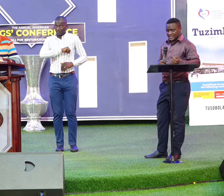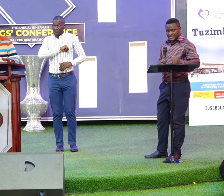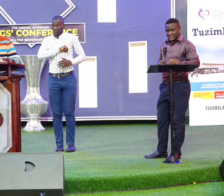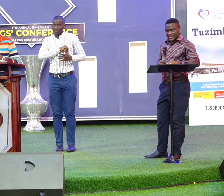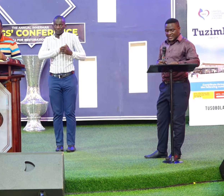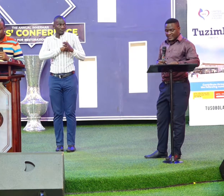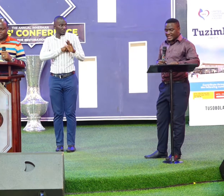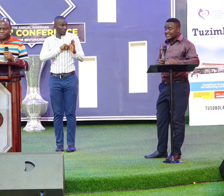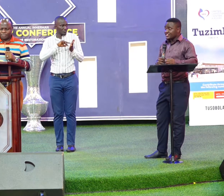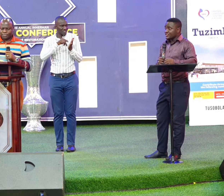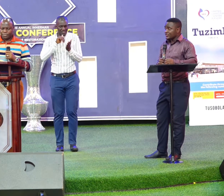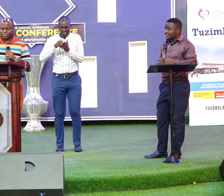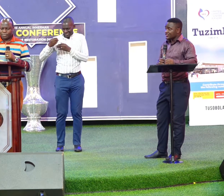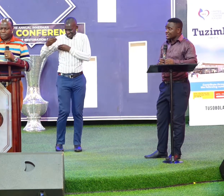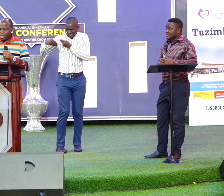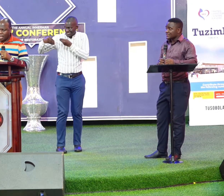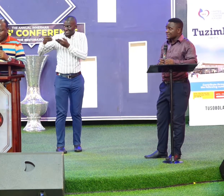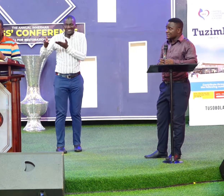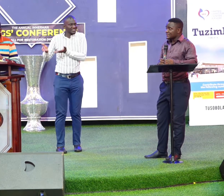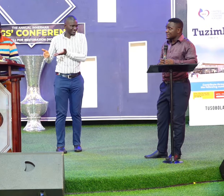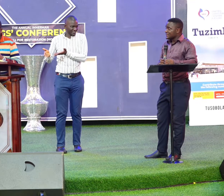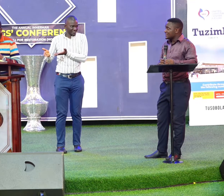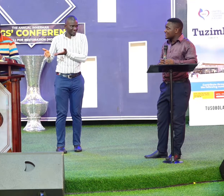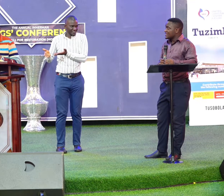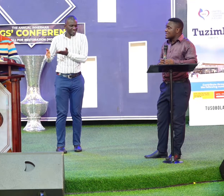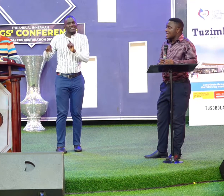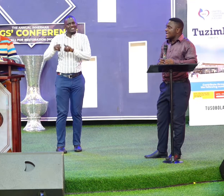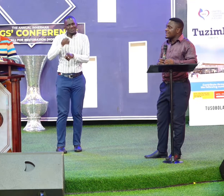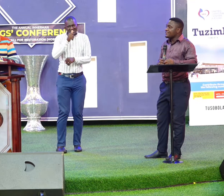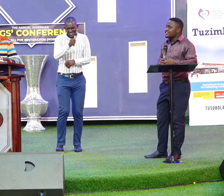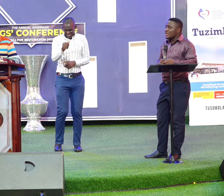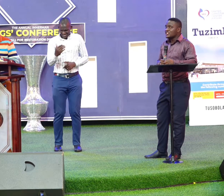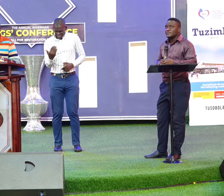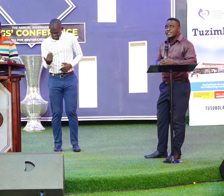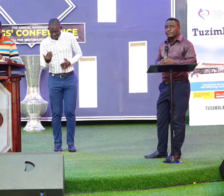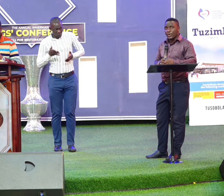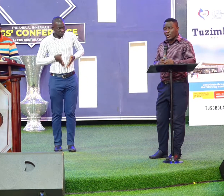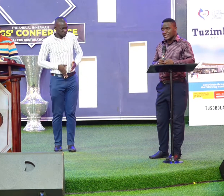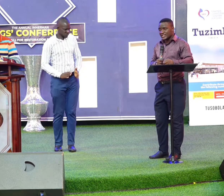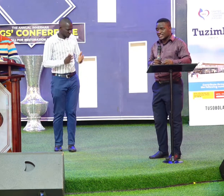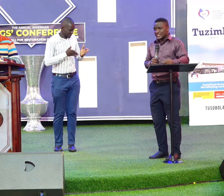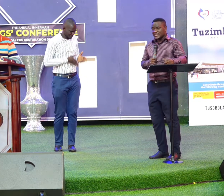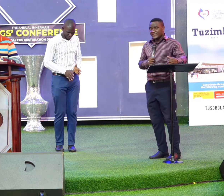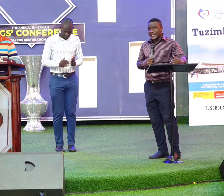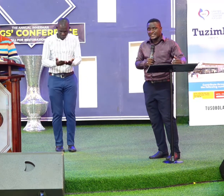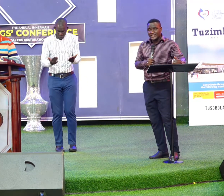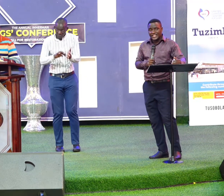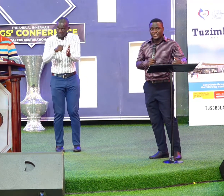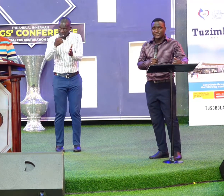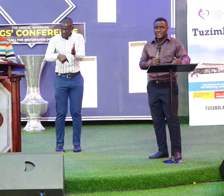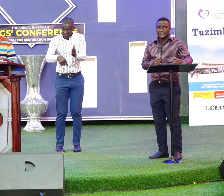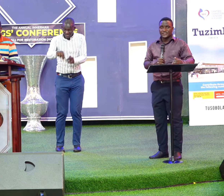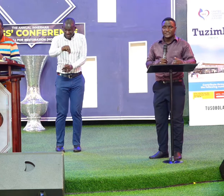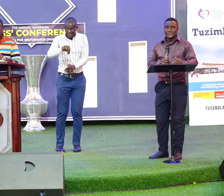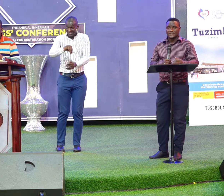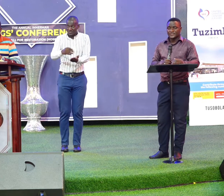ogwo guba mulembe. That is a generation. Na buli mwana azalibwa. And every child being born. Ero liba gwanga. That is a